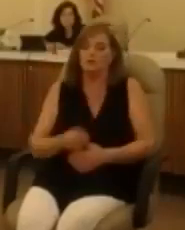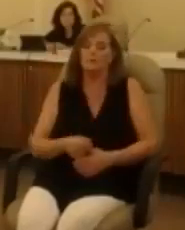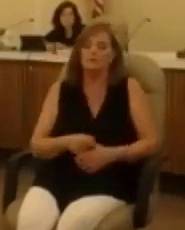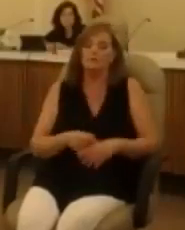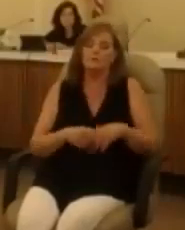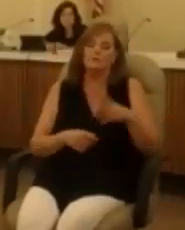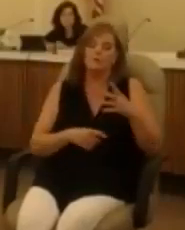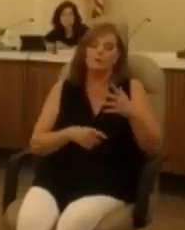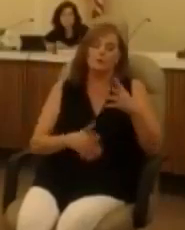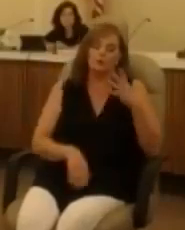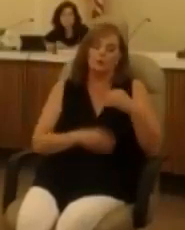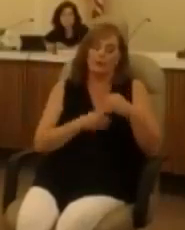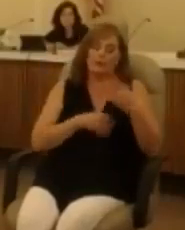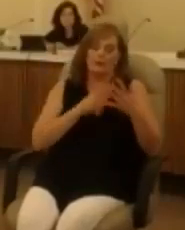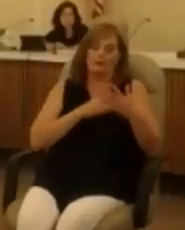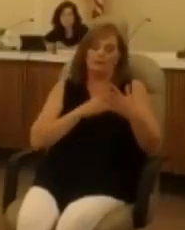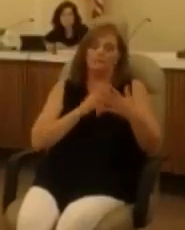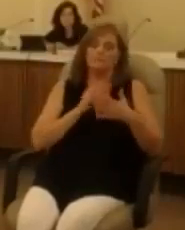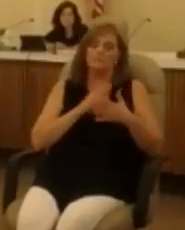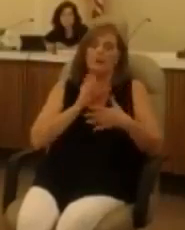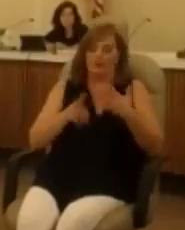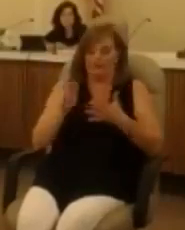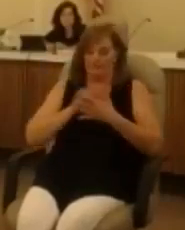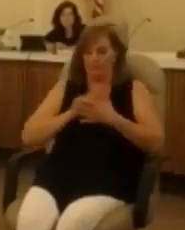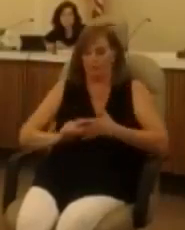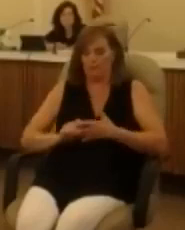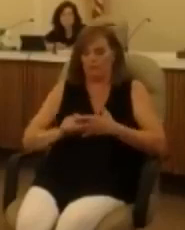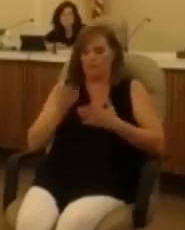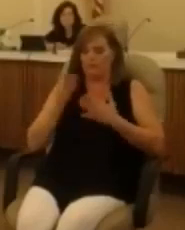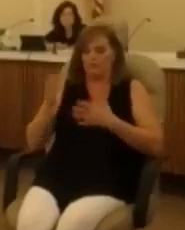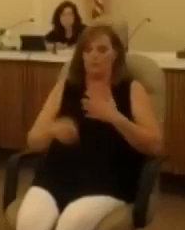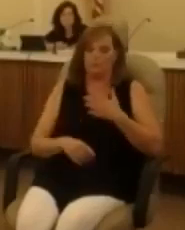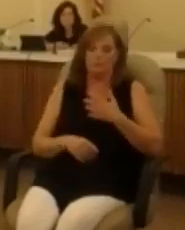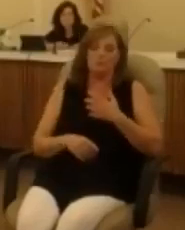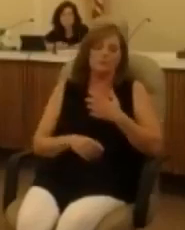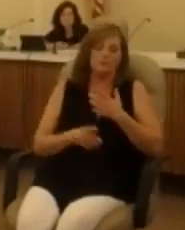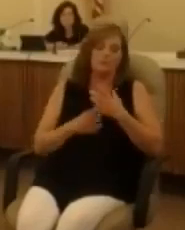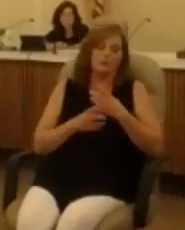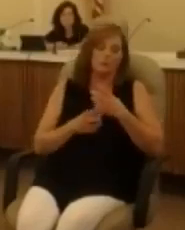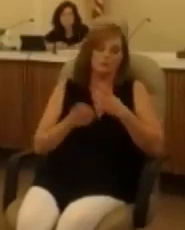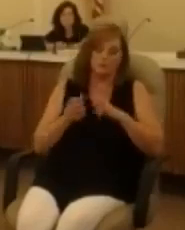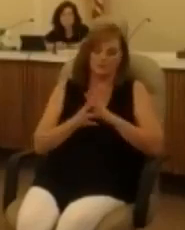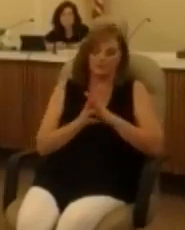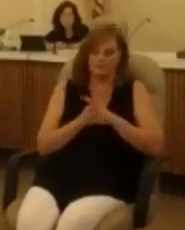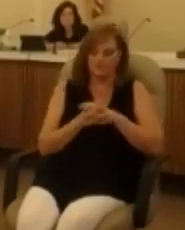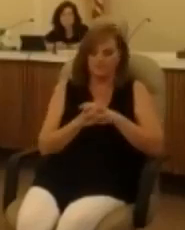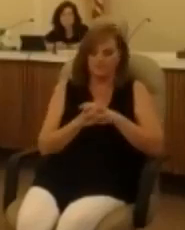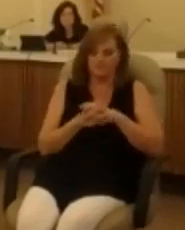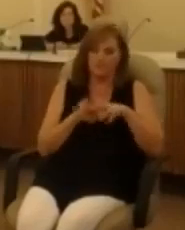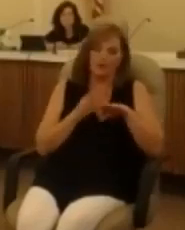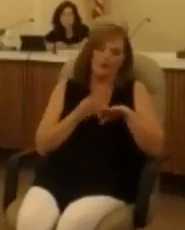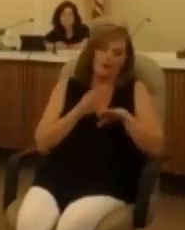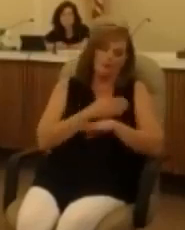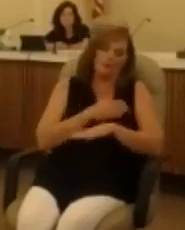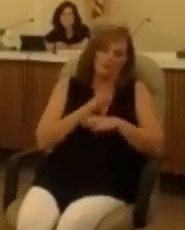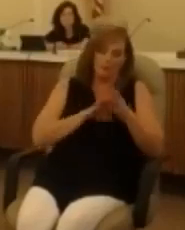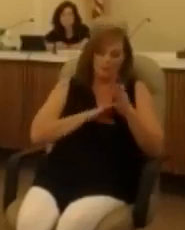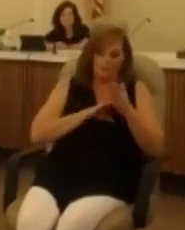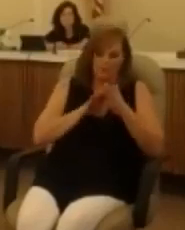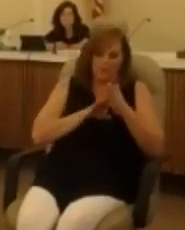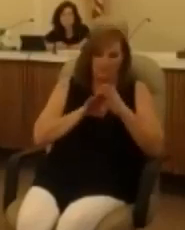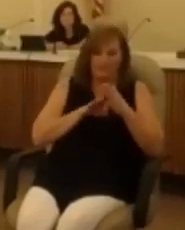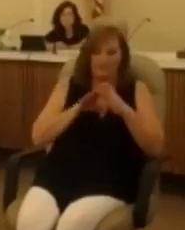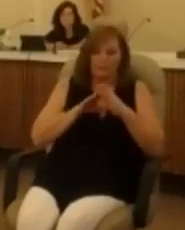the following at the end of the written resolution. Resolve that as a condition of this approval, prior to development or expansion